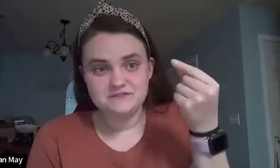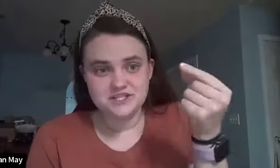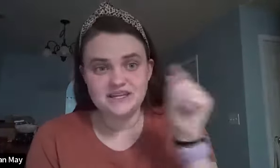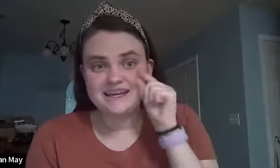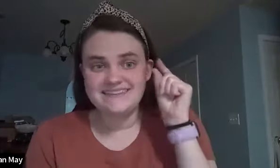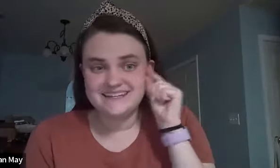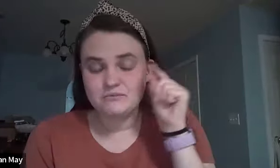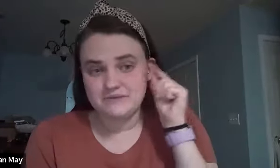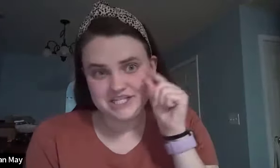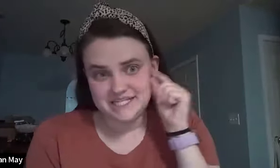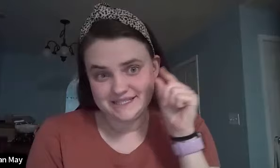for Gillian, and then my red cheeks.